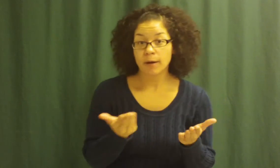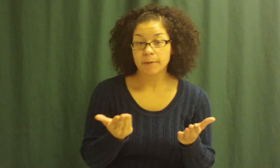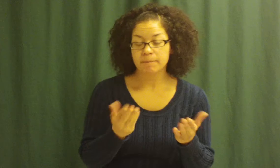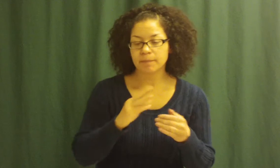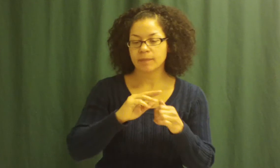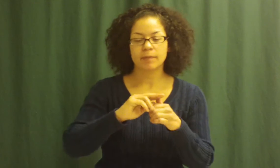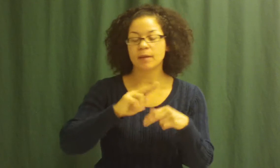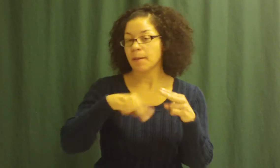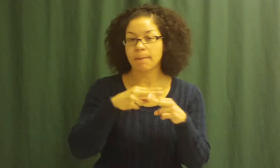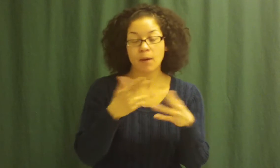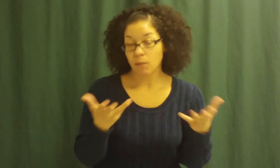More recently,